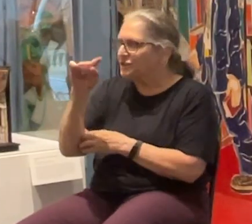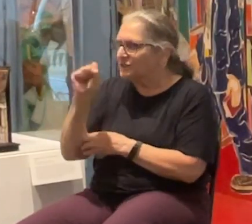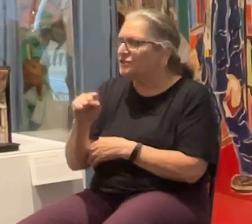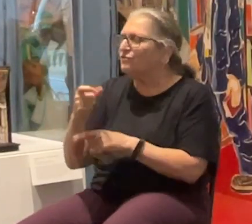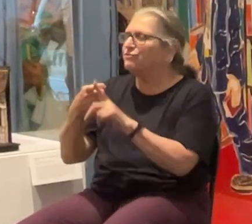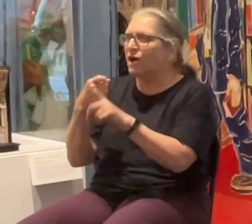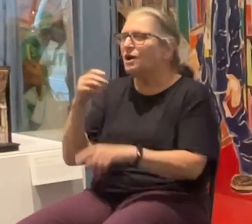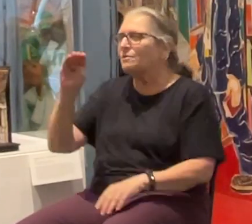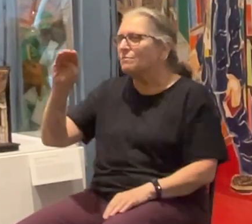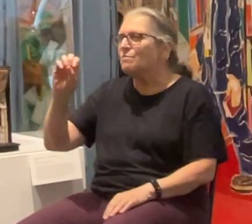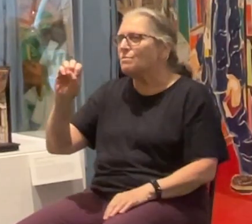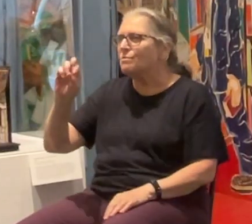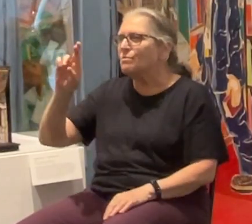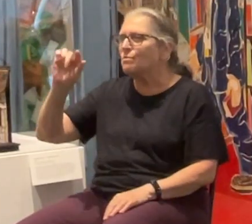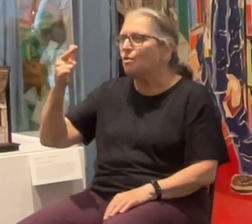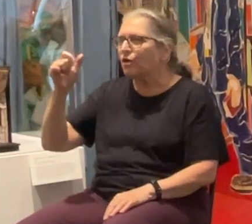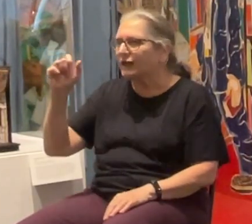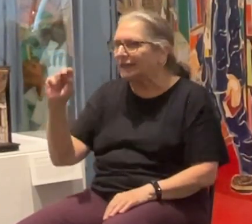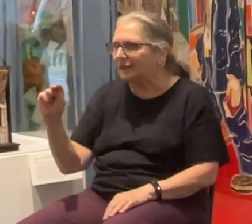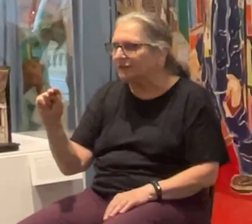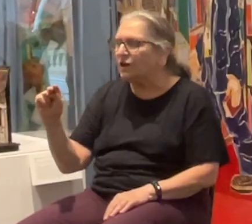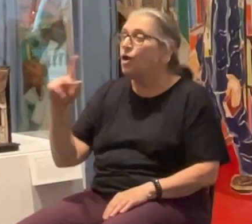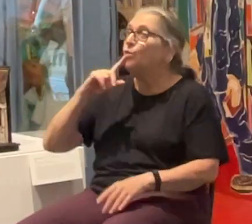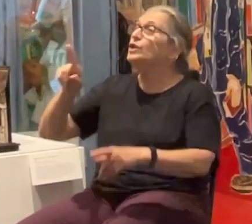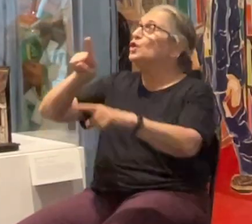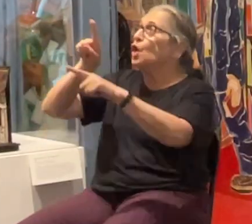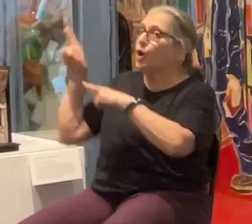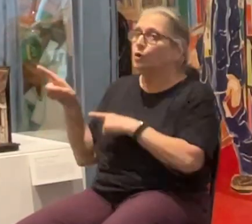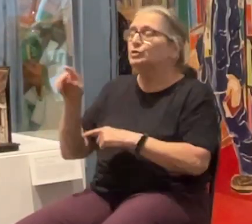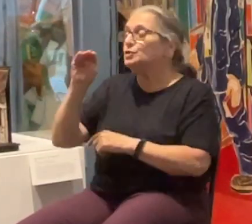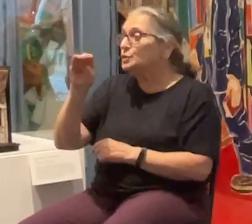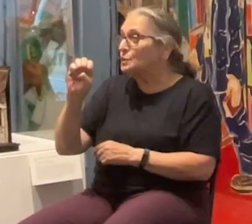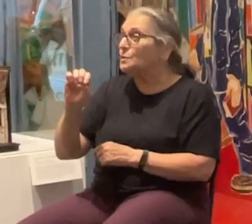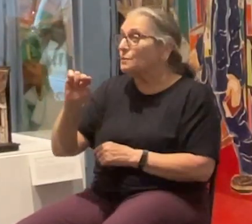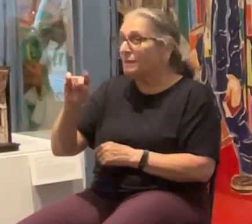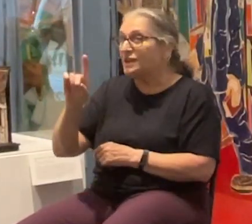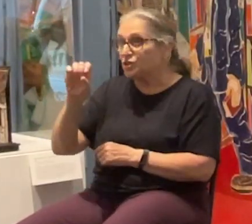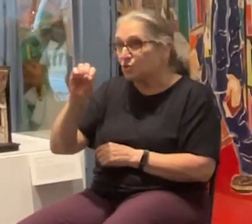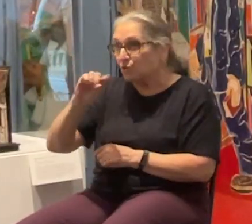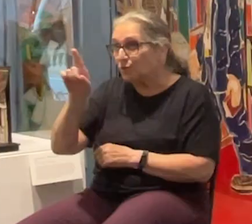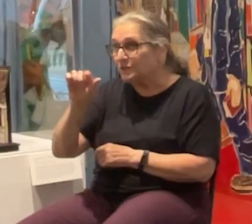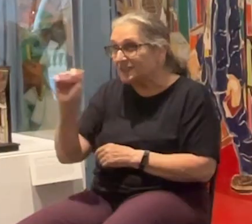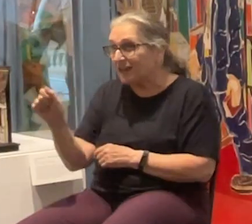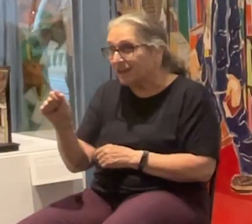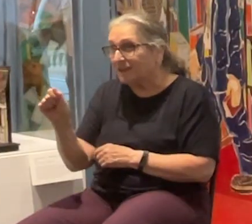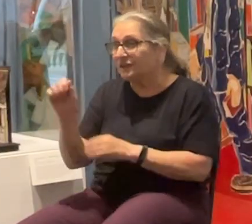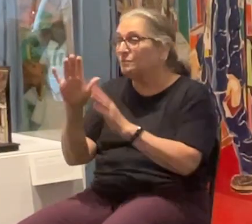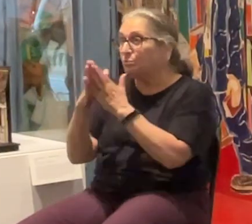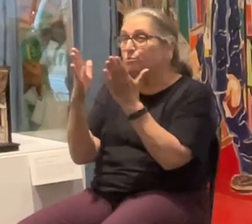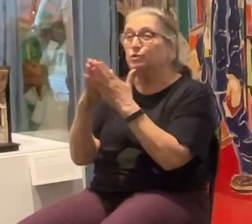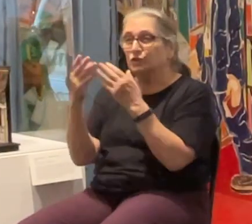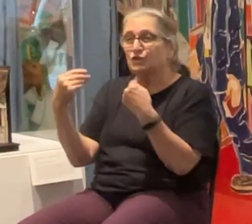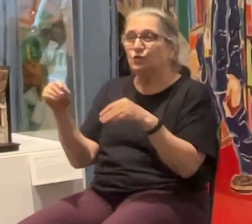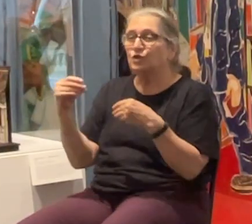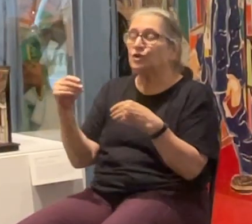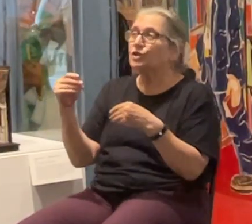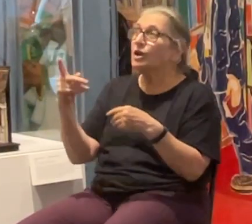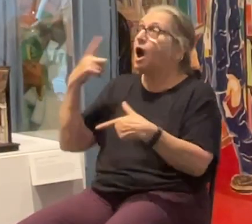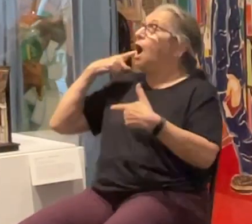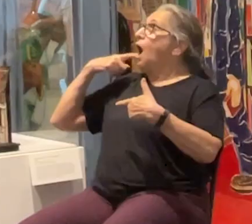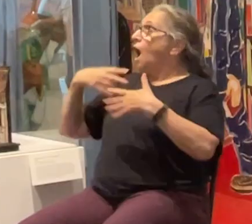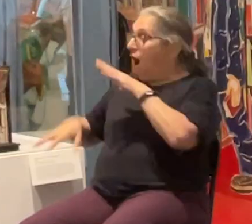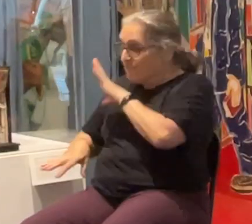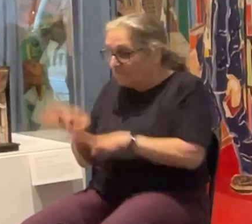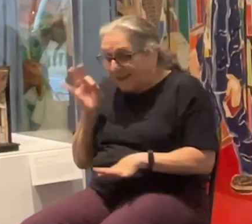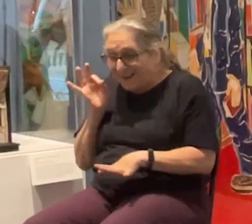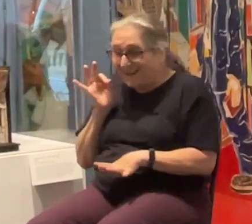and find, you know, treasures like a Gutenberg Bible, which we have in there, to bring back uptown. You know,